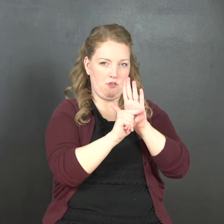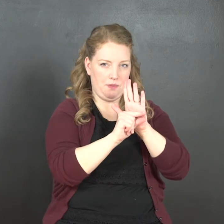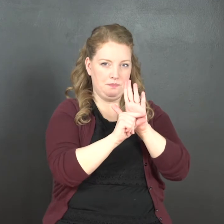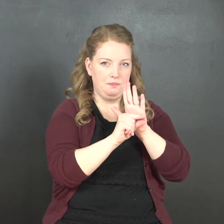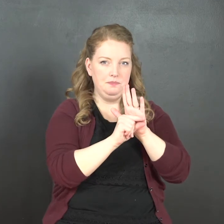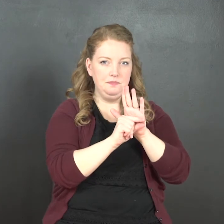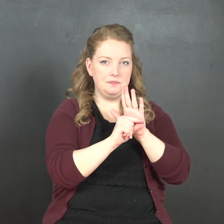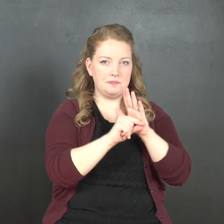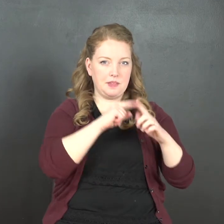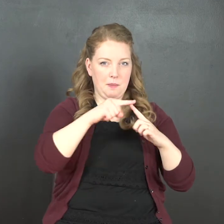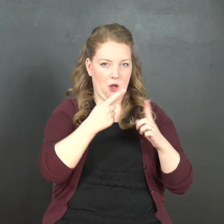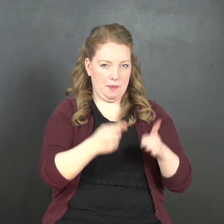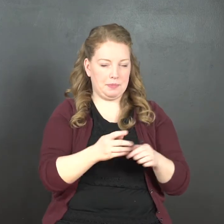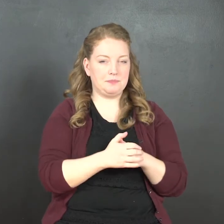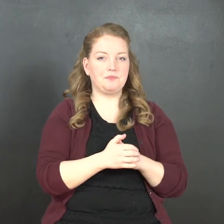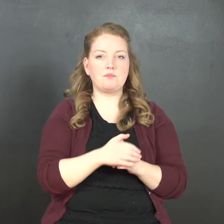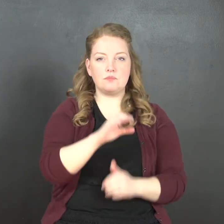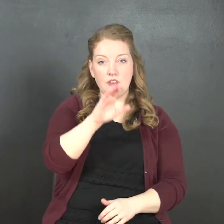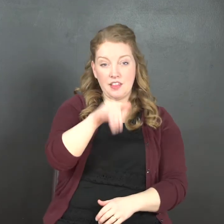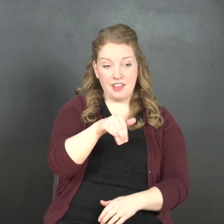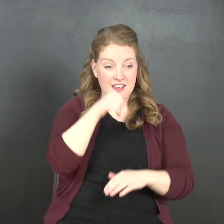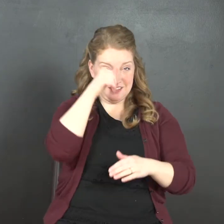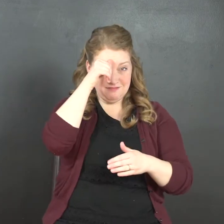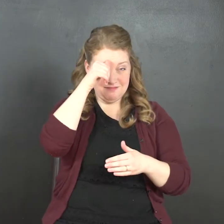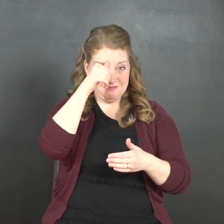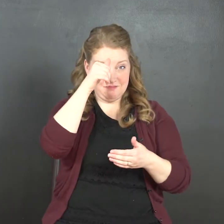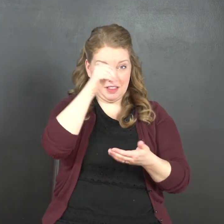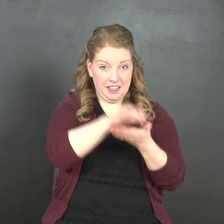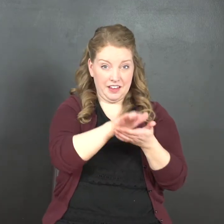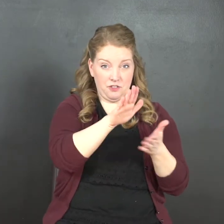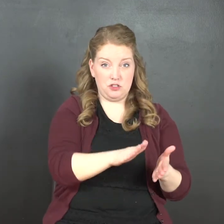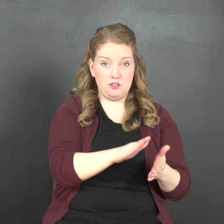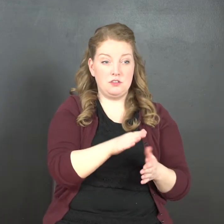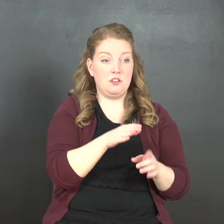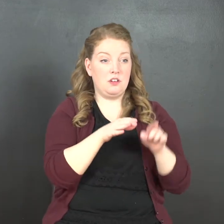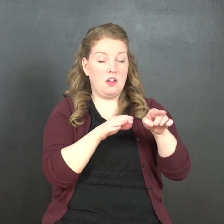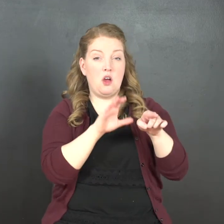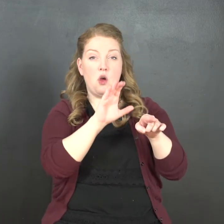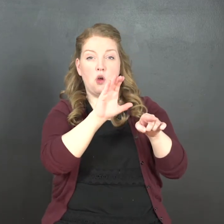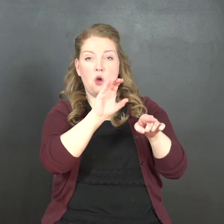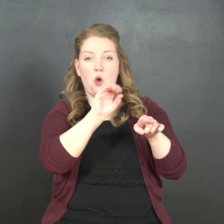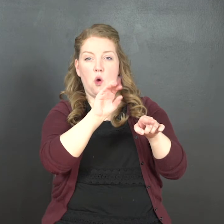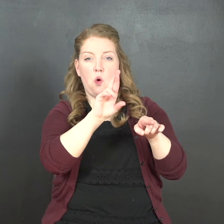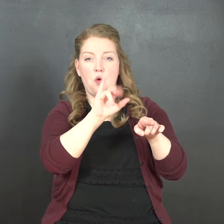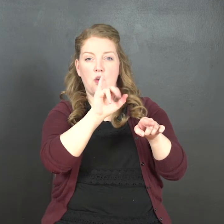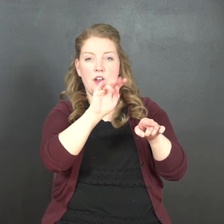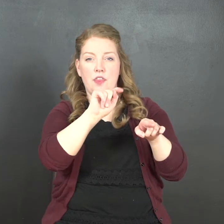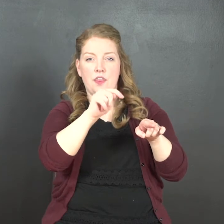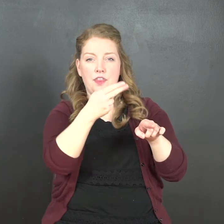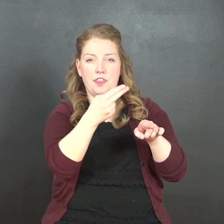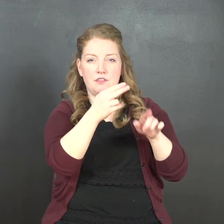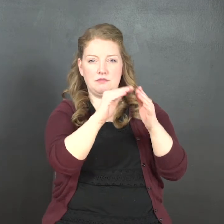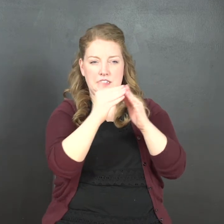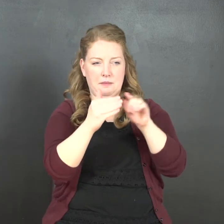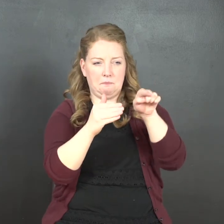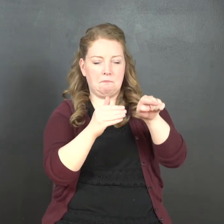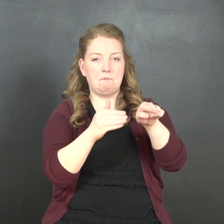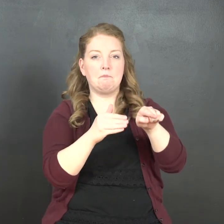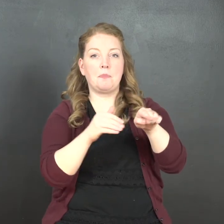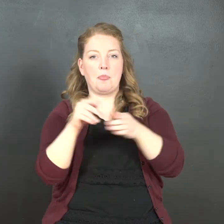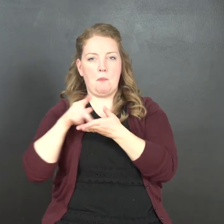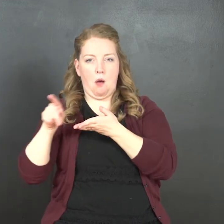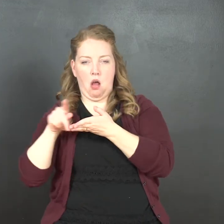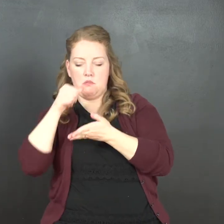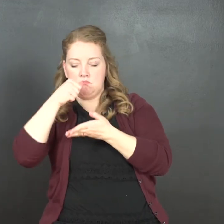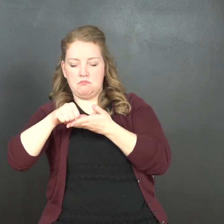saying that the spirit would survive even without a body. And this influence, no doubt, influenced the church at Corinth, causing Paul